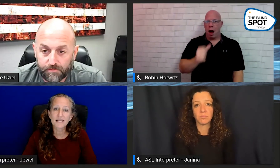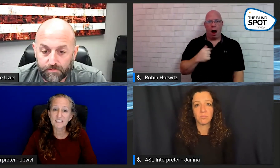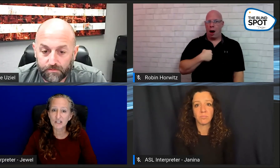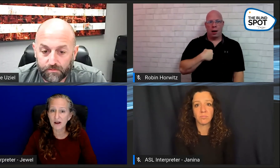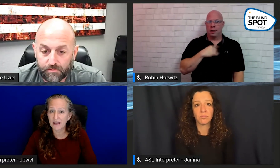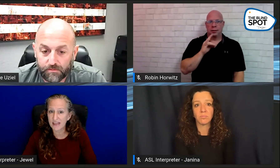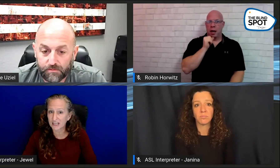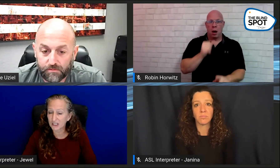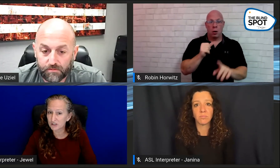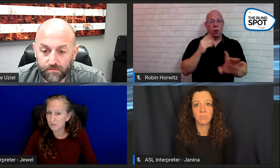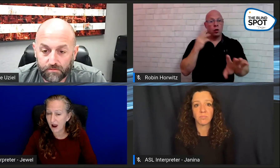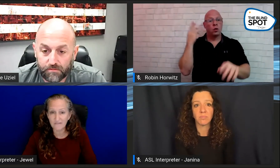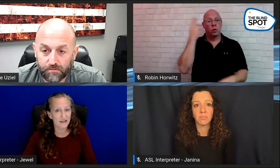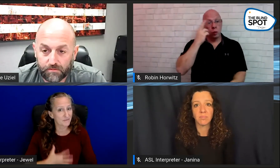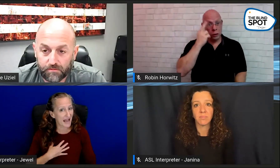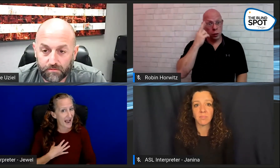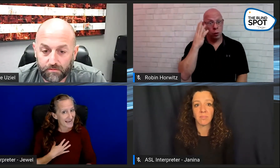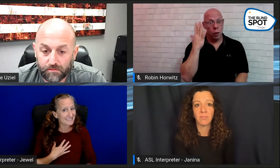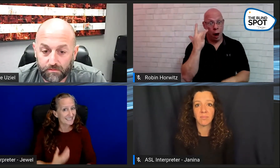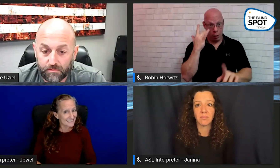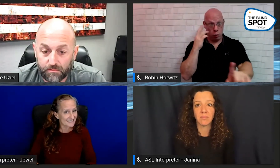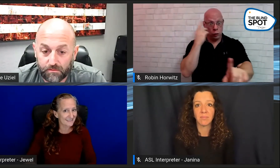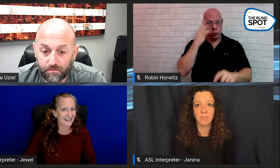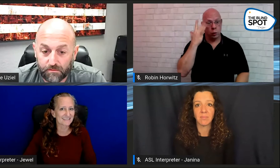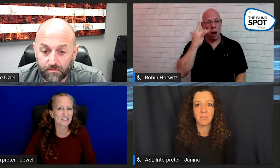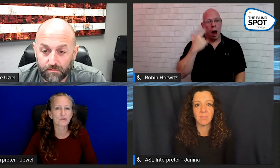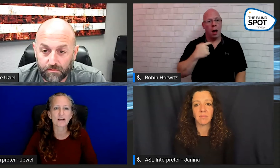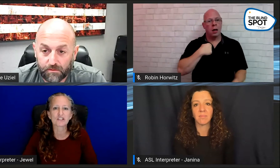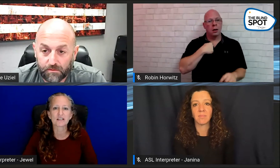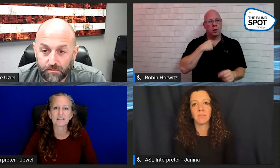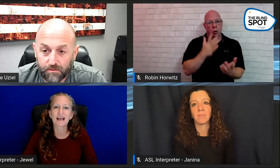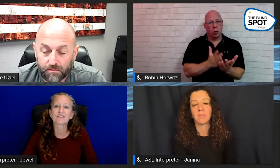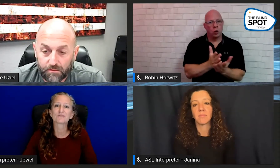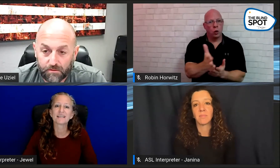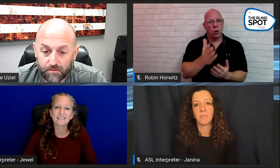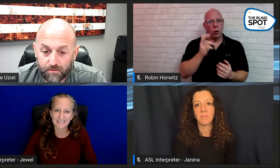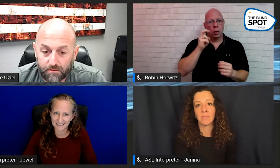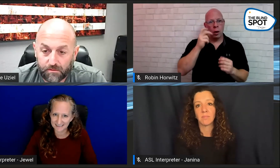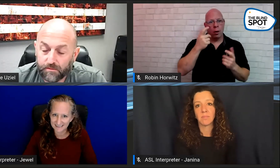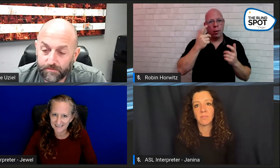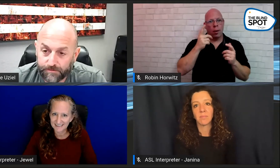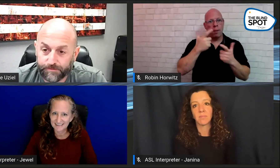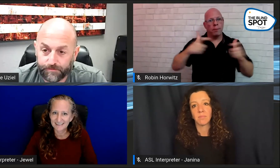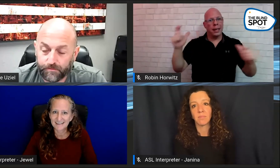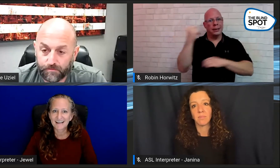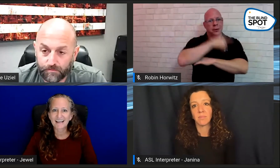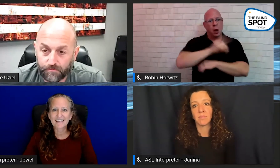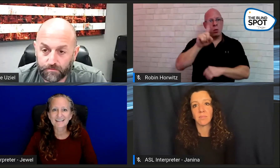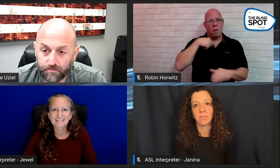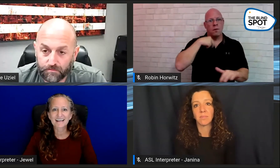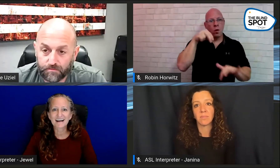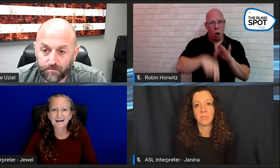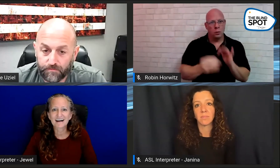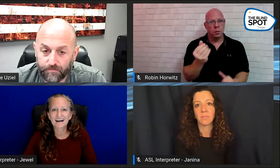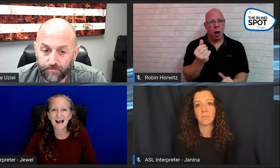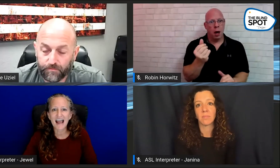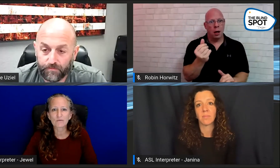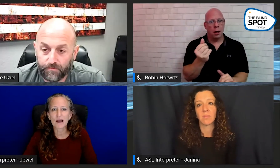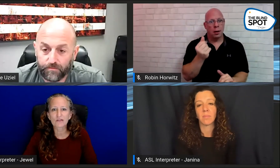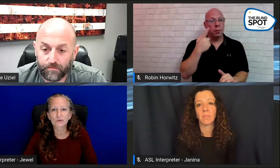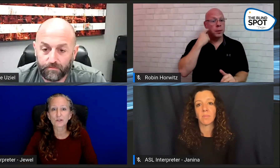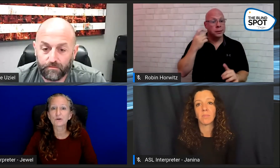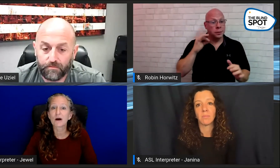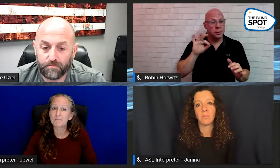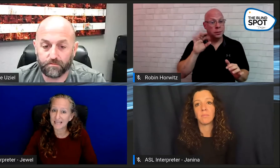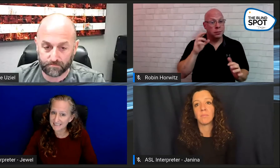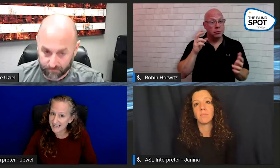the reason you had that huge profit, but I didn't in that situation, and the reason is I